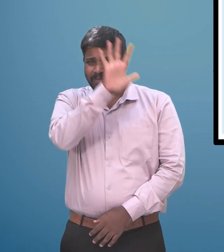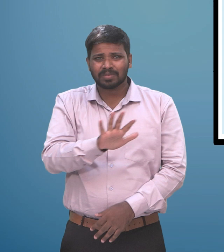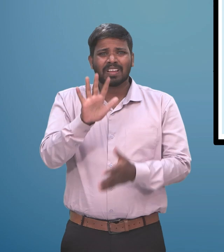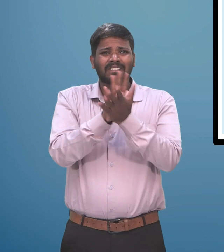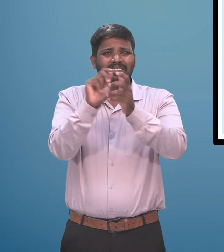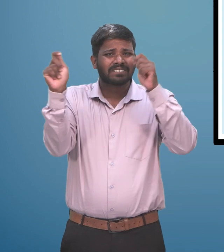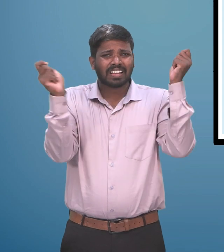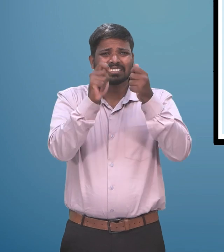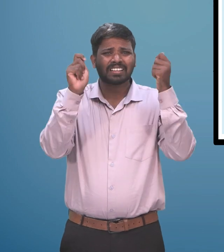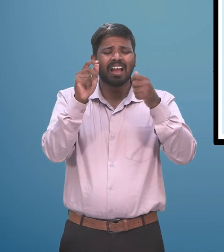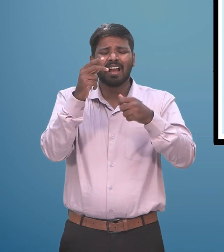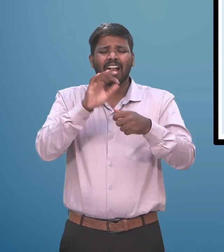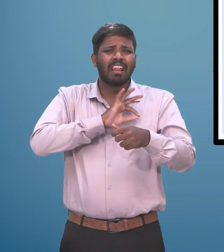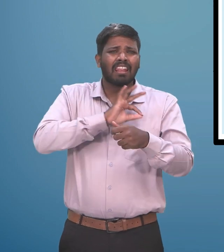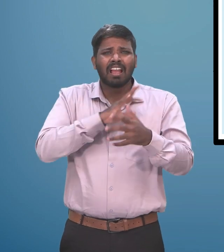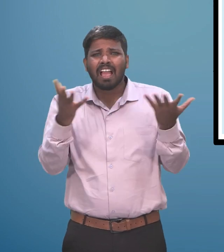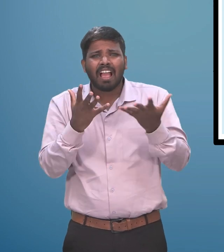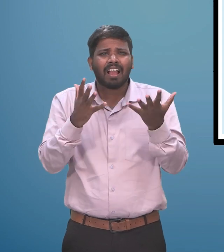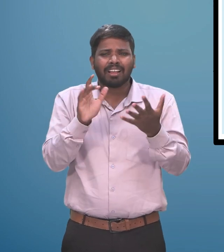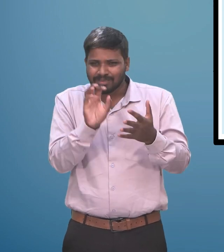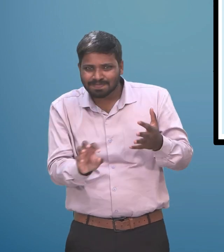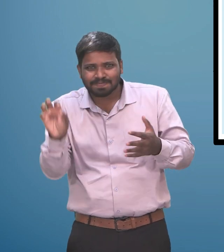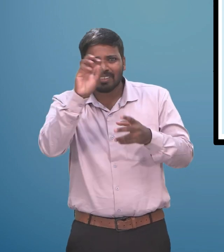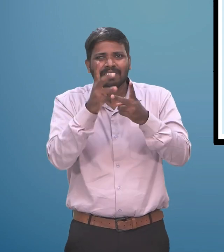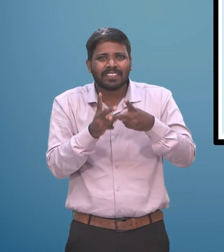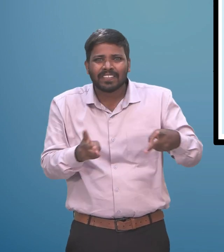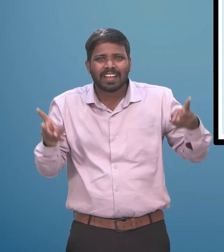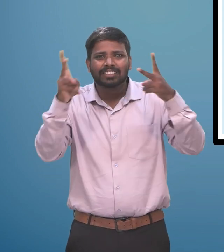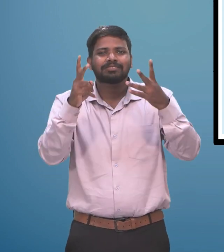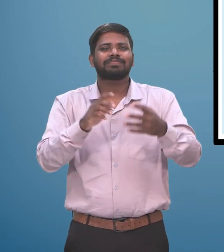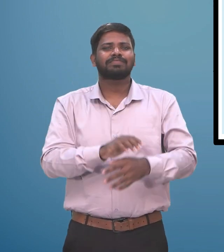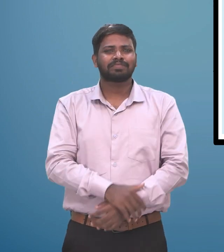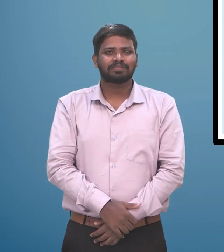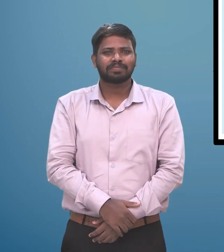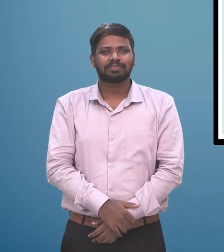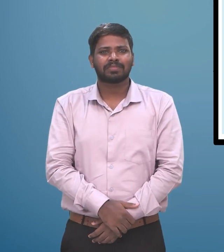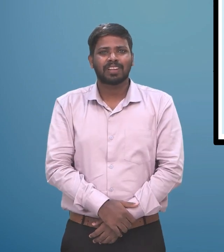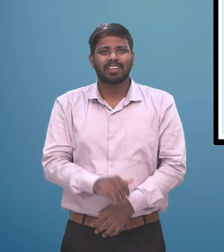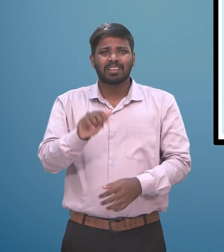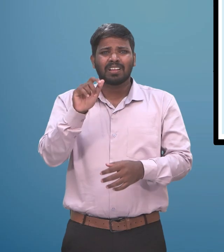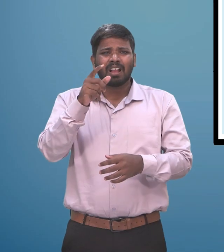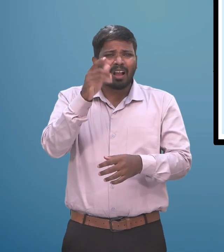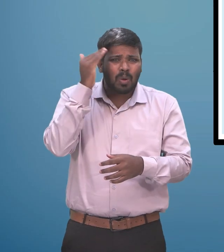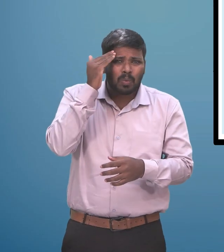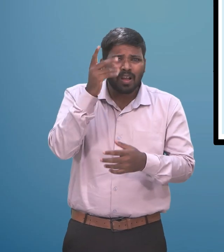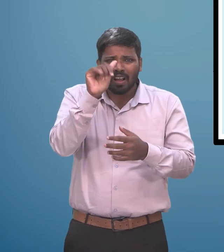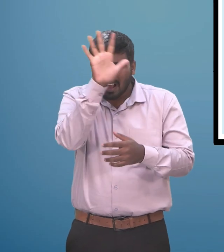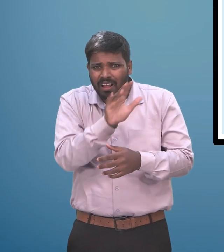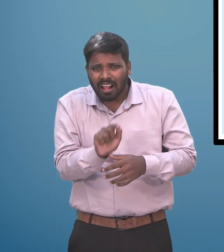your favorite festival and how is it celebrated in your region? Do you know whether it is